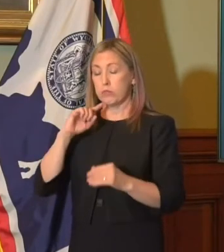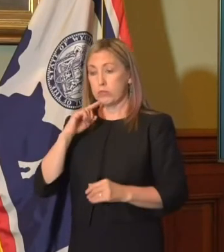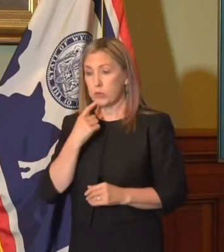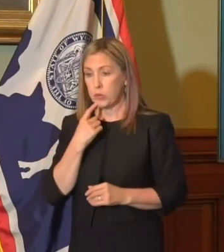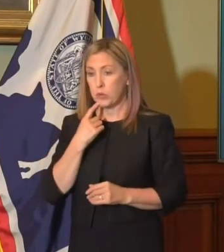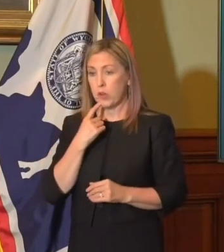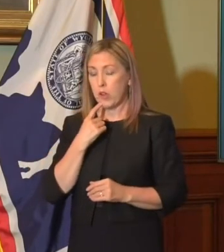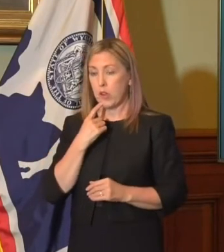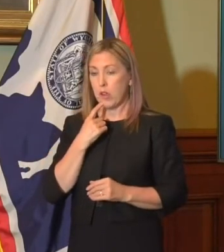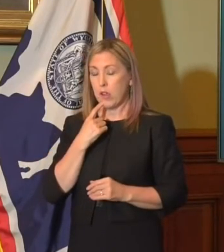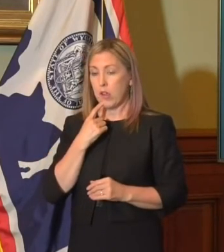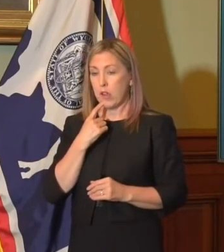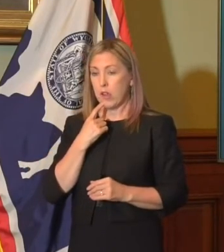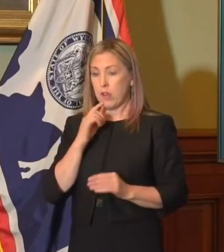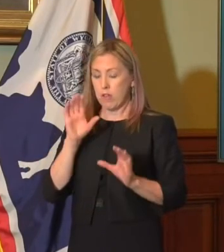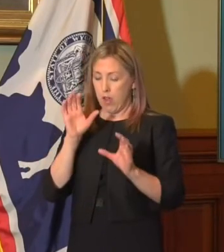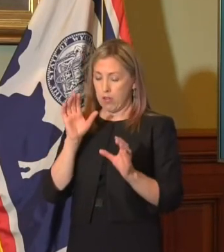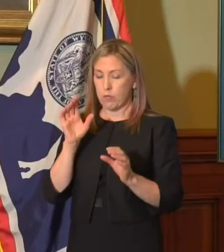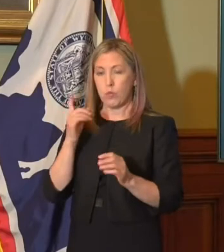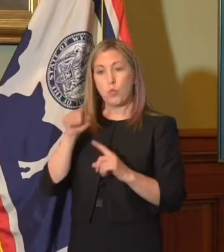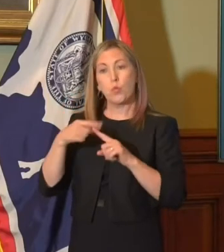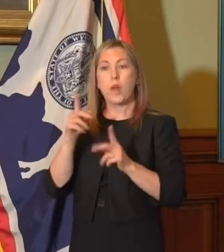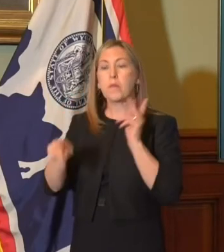in under a partisan microscope.